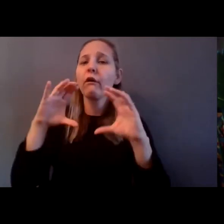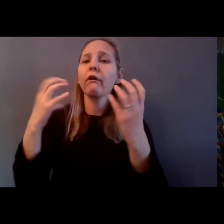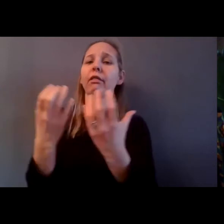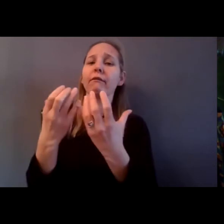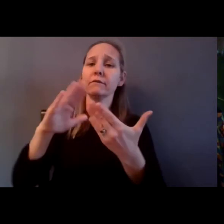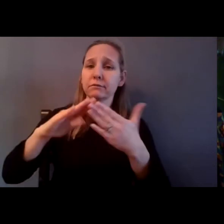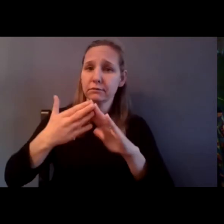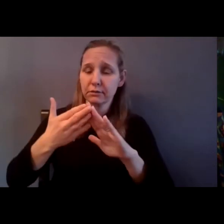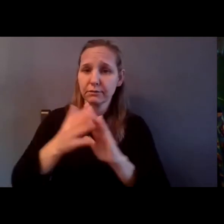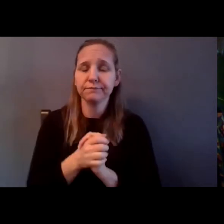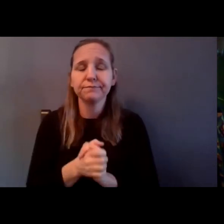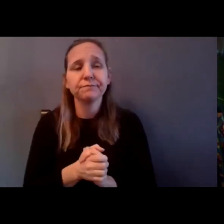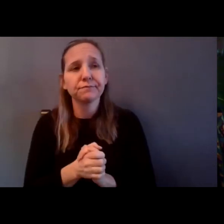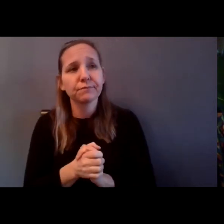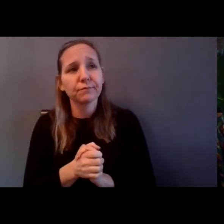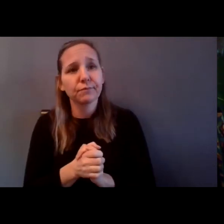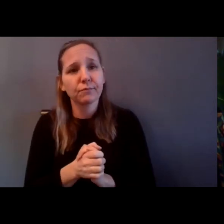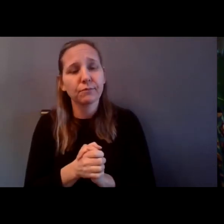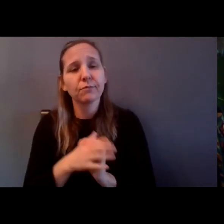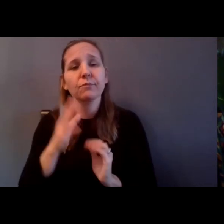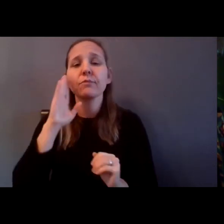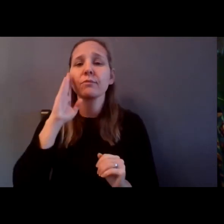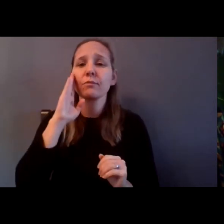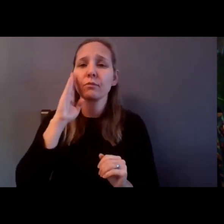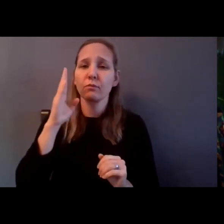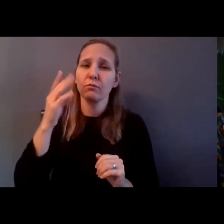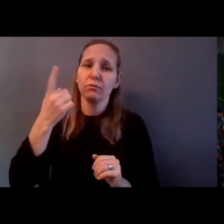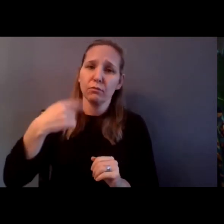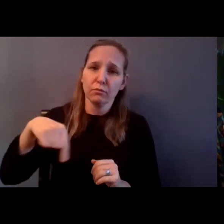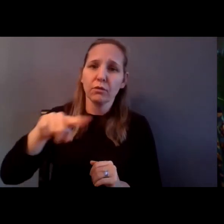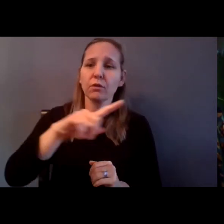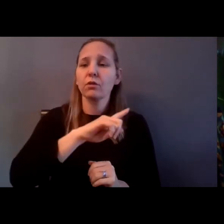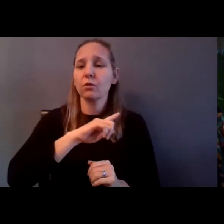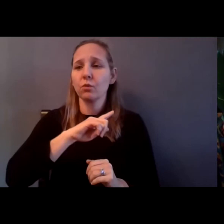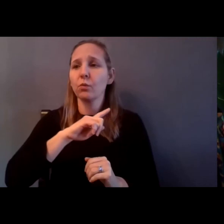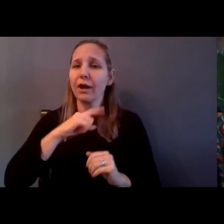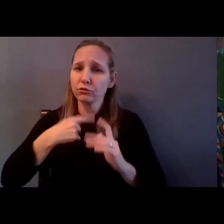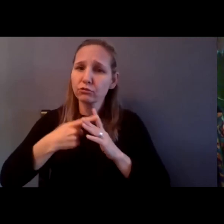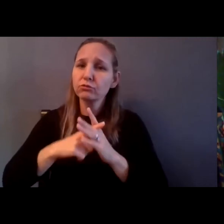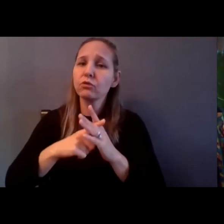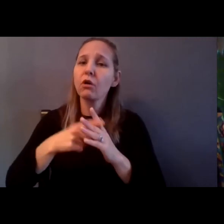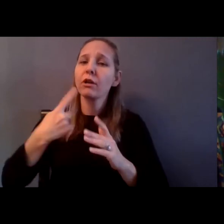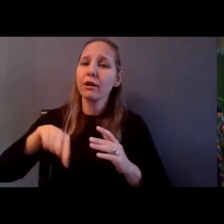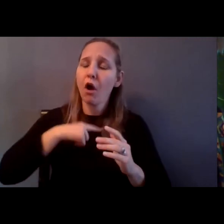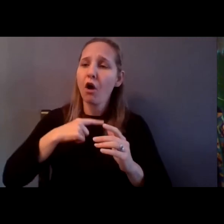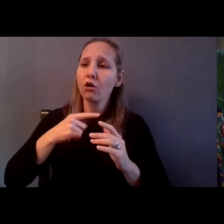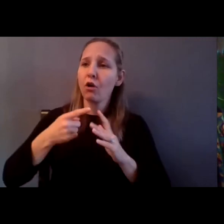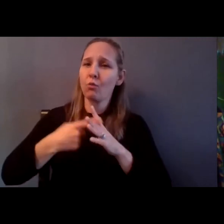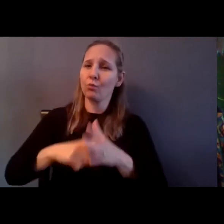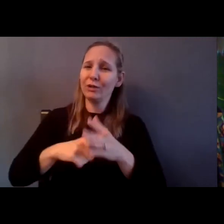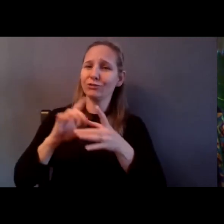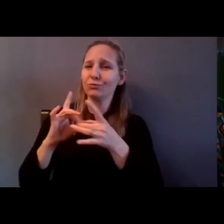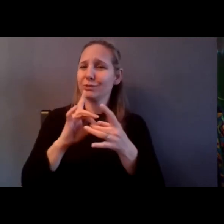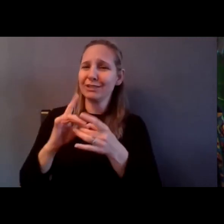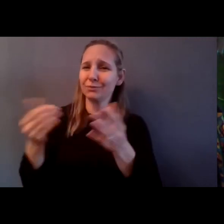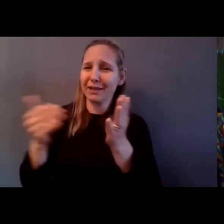that we retain our identity, our ties, and our original relationship. I speak to a story of which